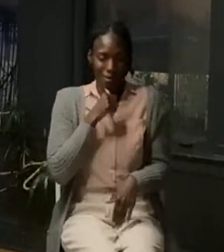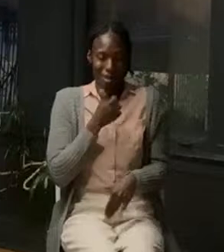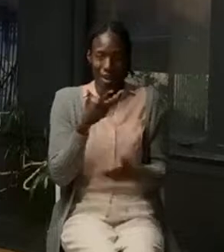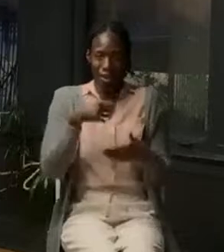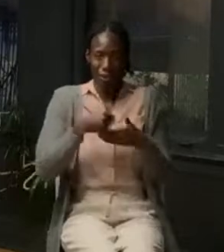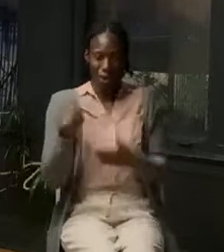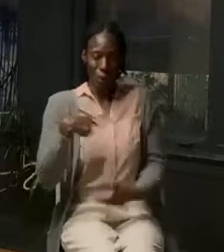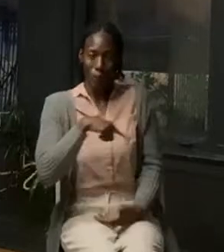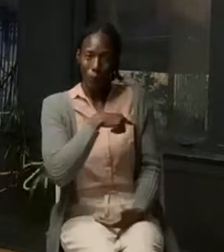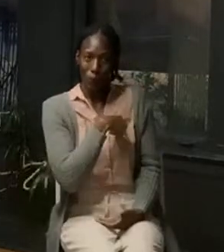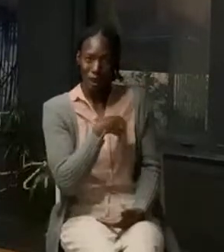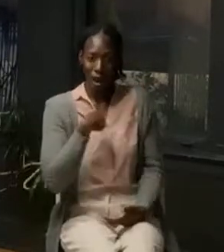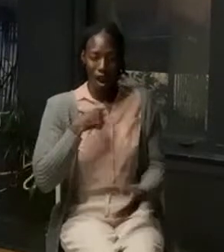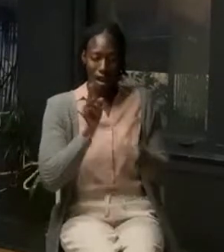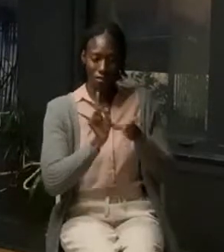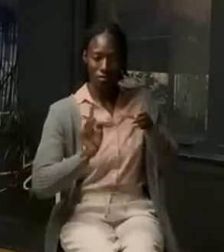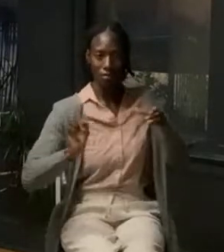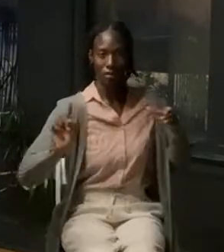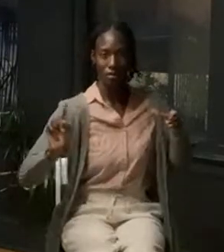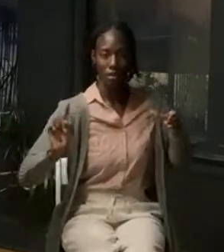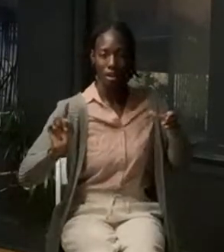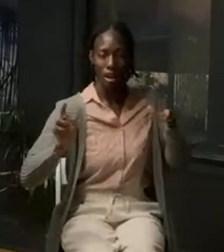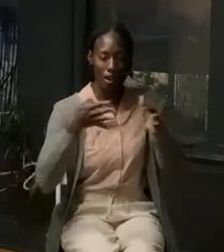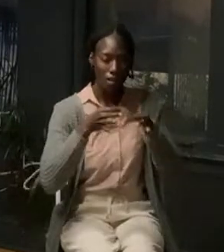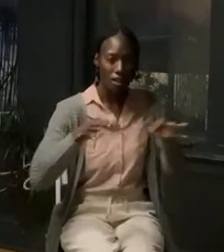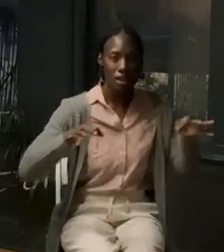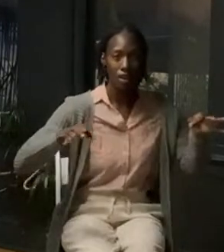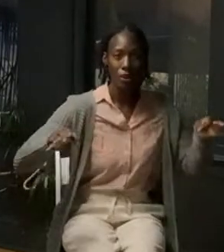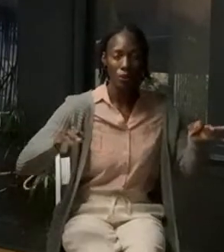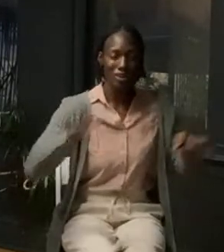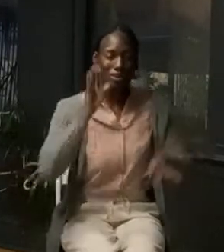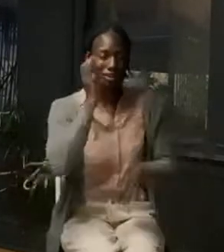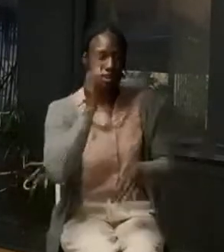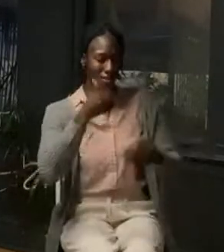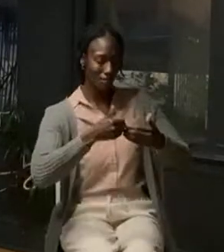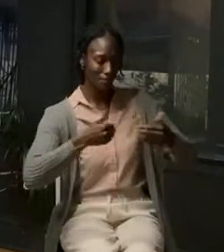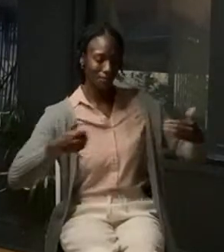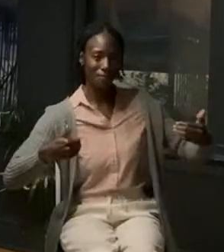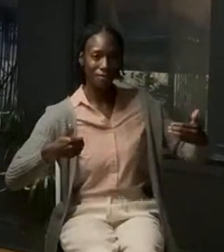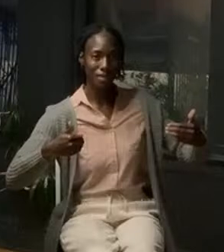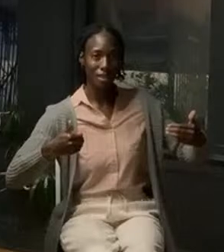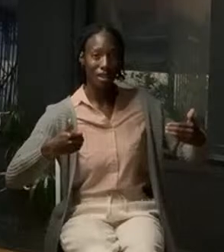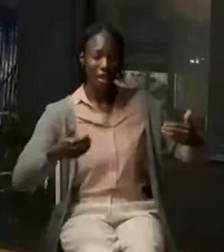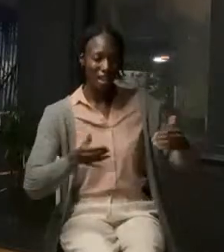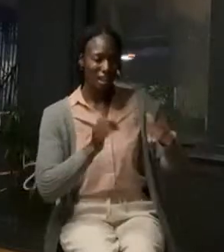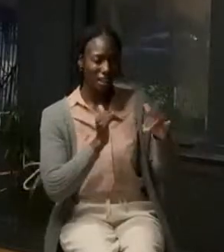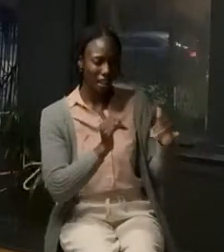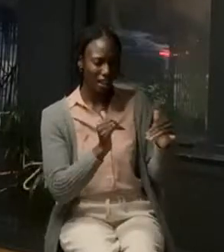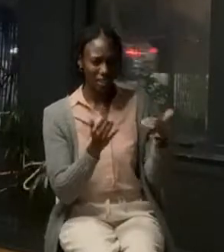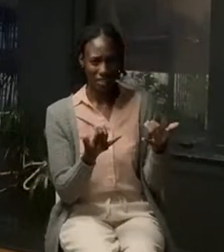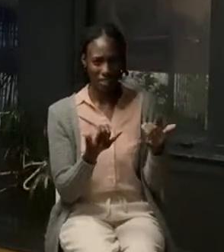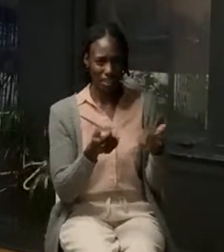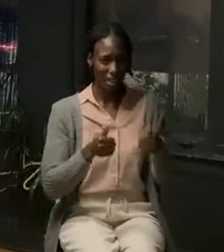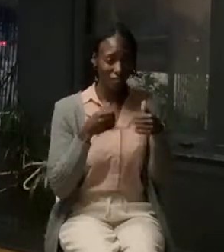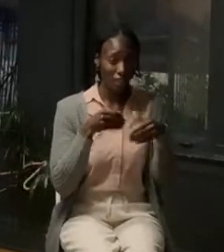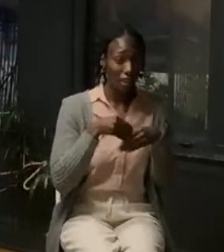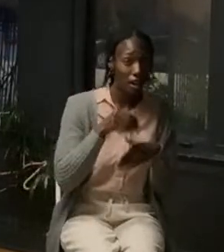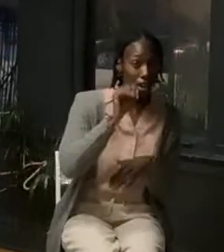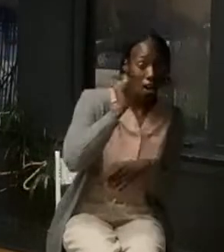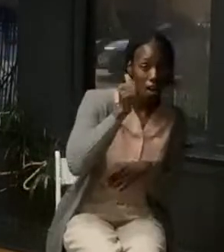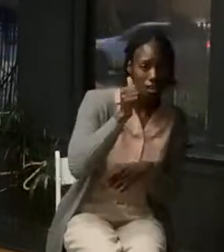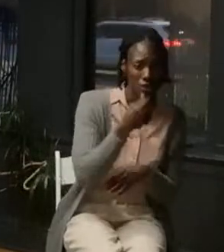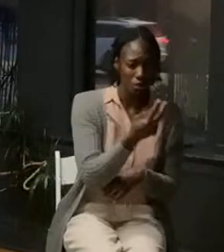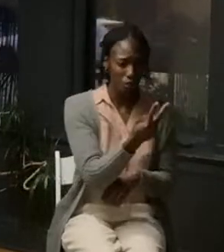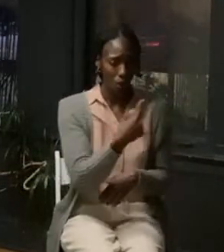apart from a broken language and the dark eyes of Star Chart cousins, a legend's likeness living in an aunt or two, I am